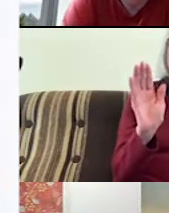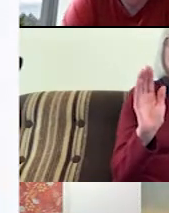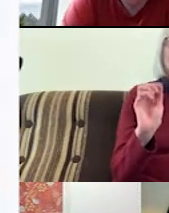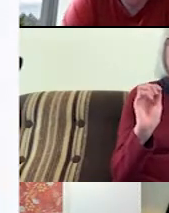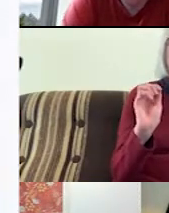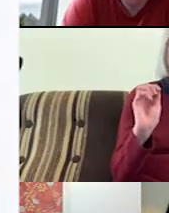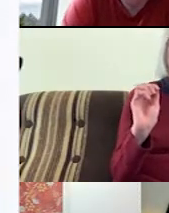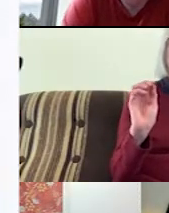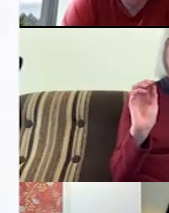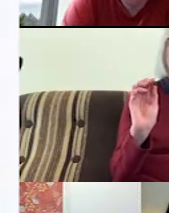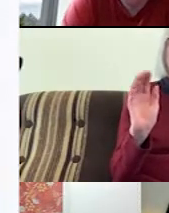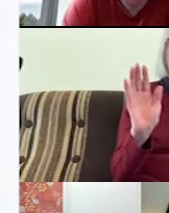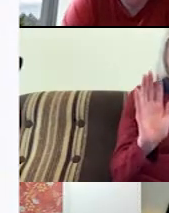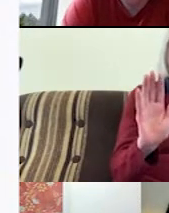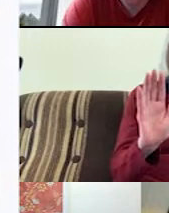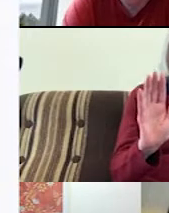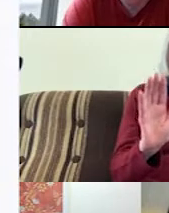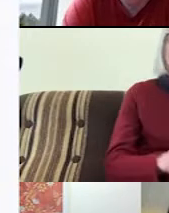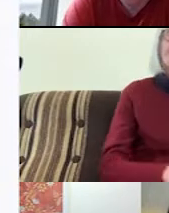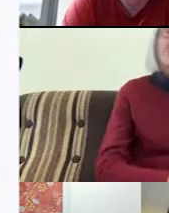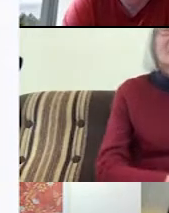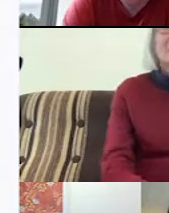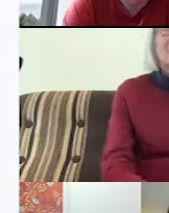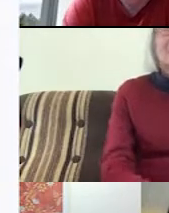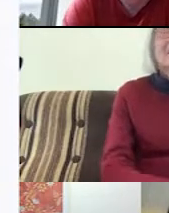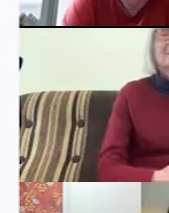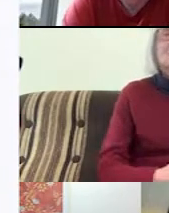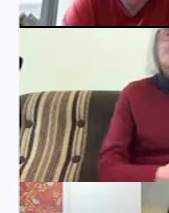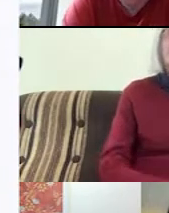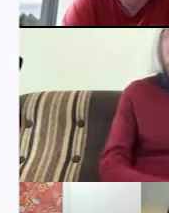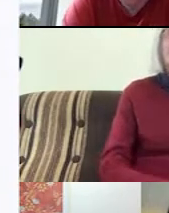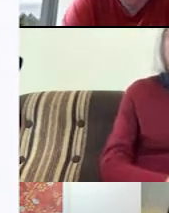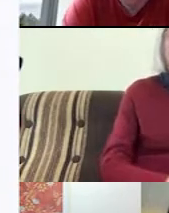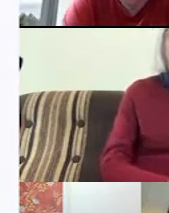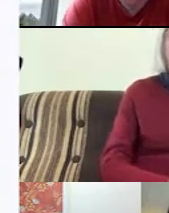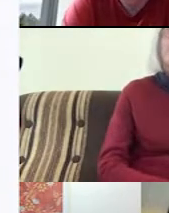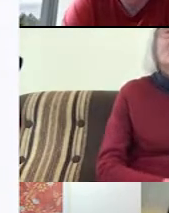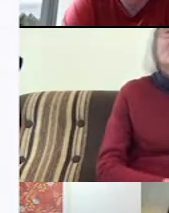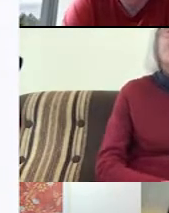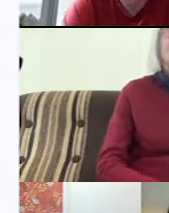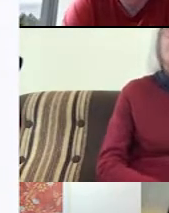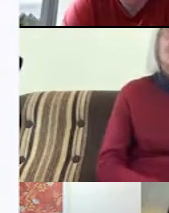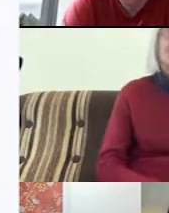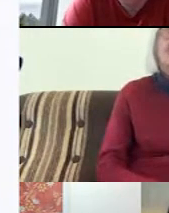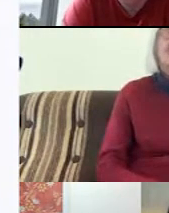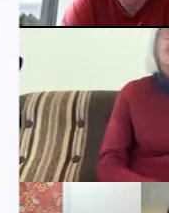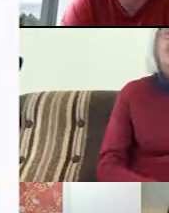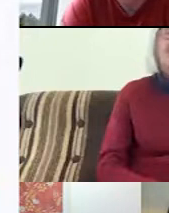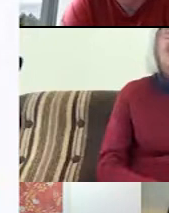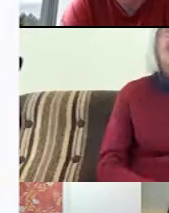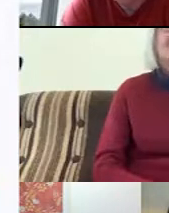me. Kerry's got suggestions? I thought you might, Kerry. Yes, look, whoever sort of finds